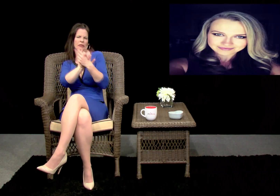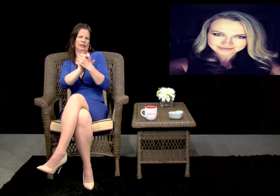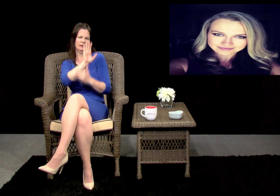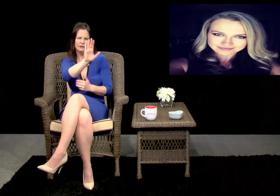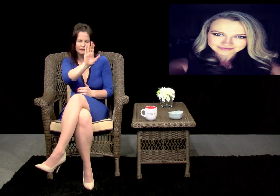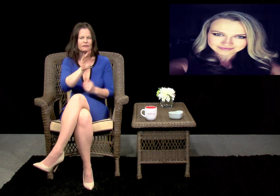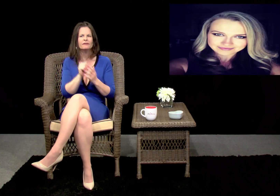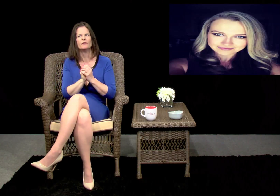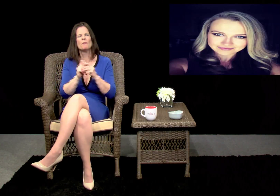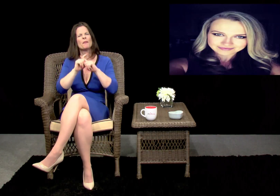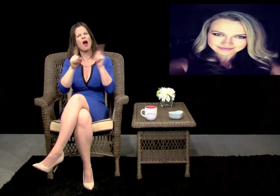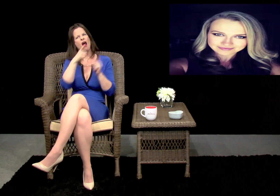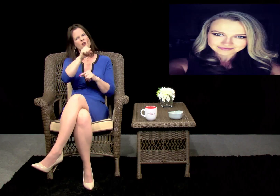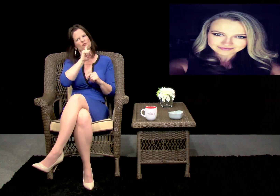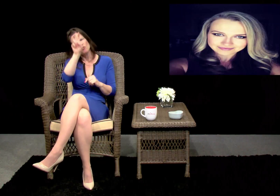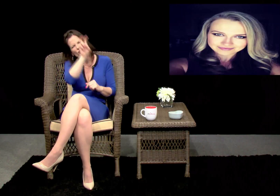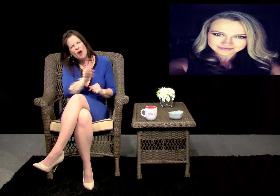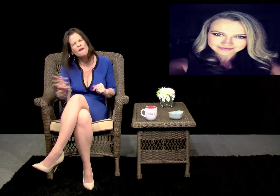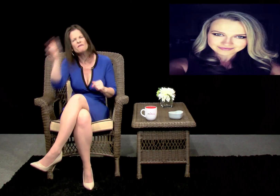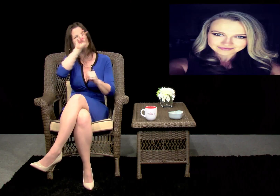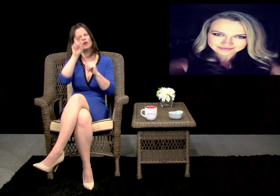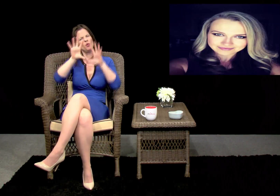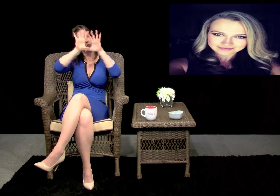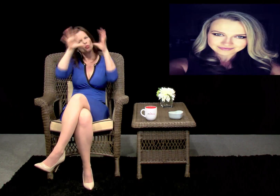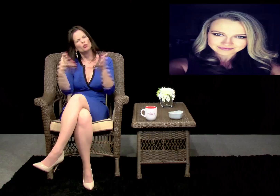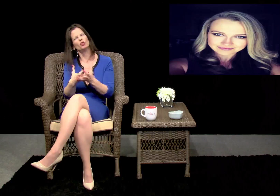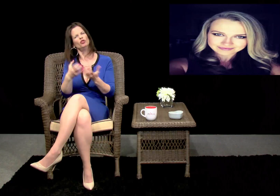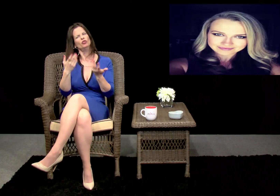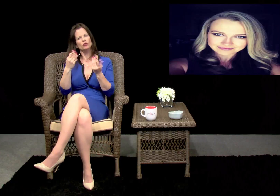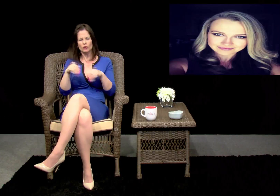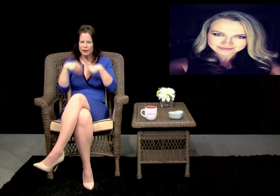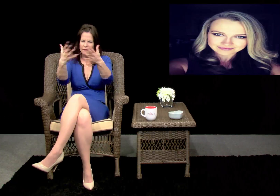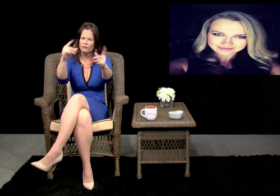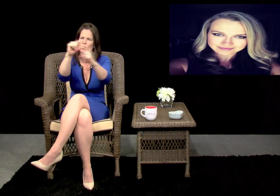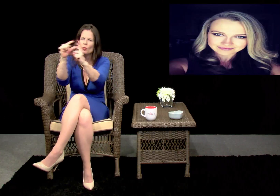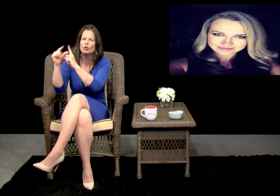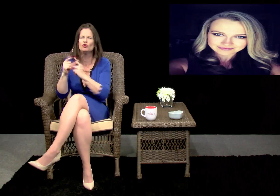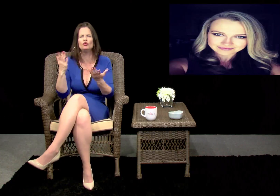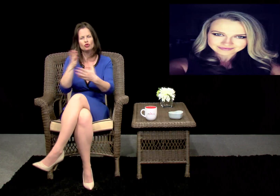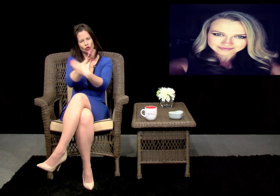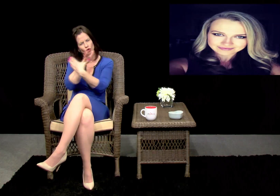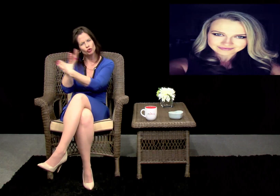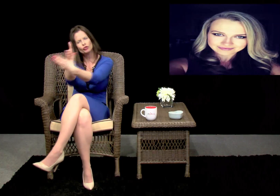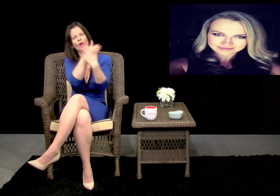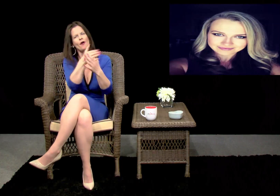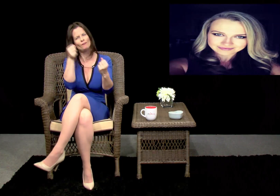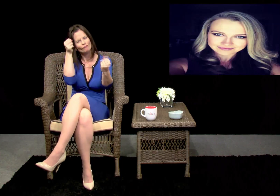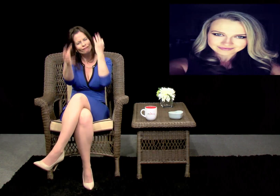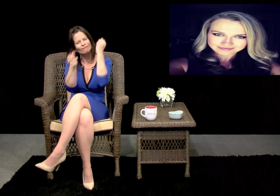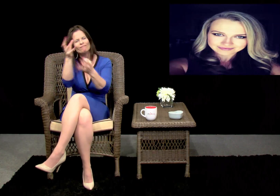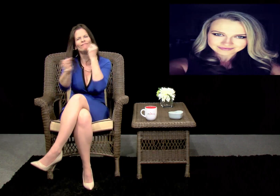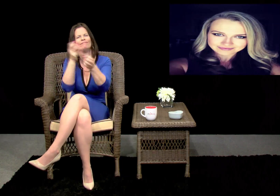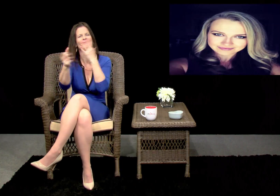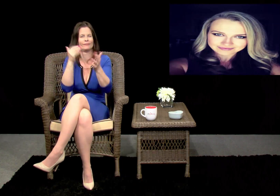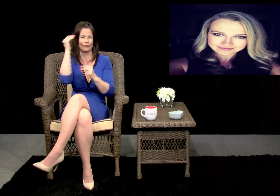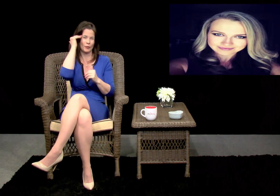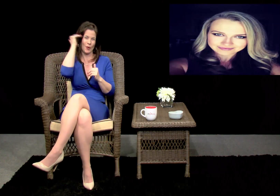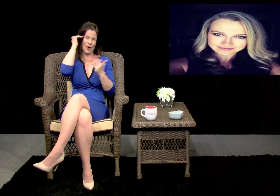She talks about her religious beliefs, and she travels the world to provide information